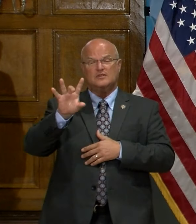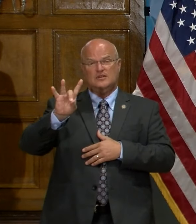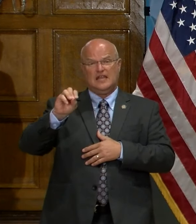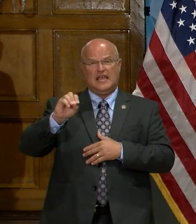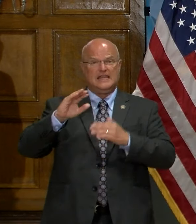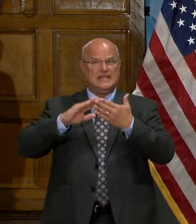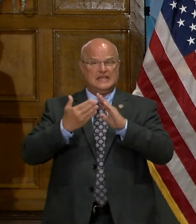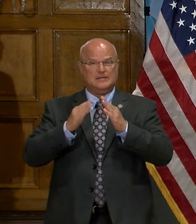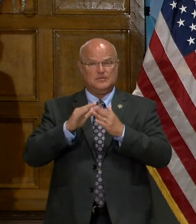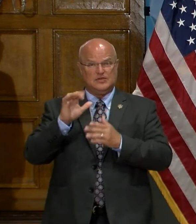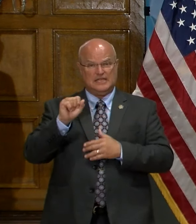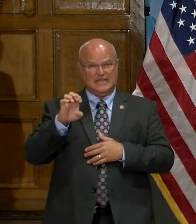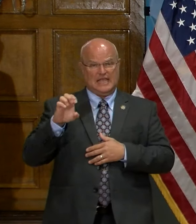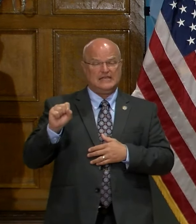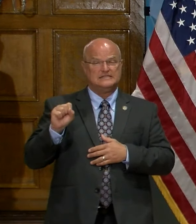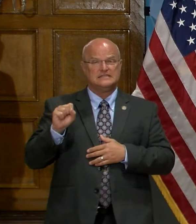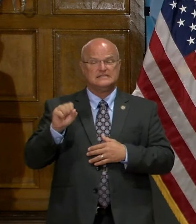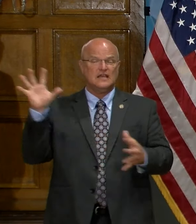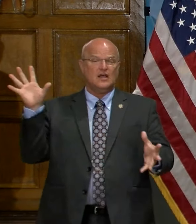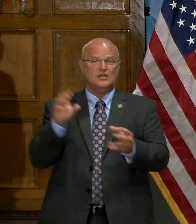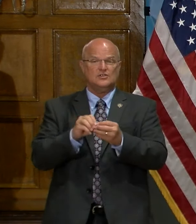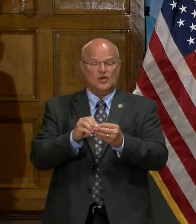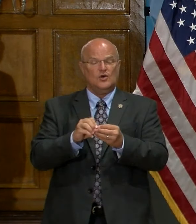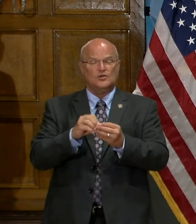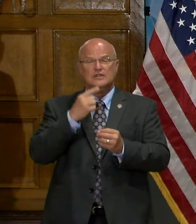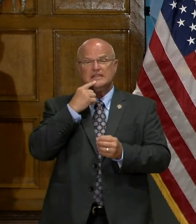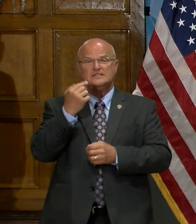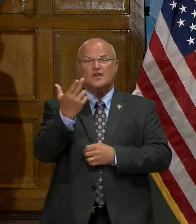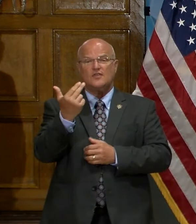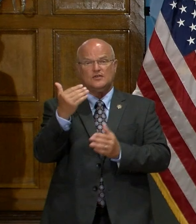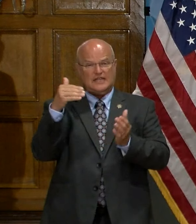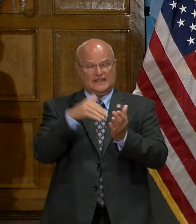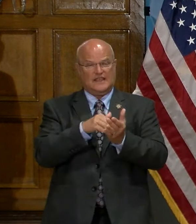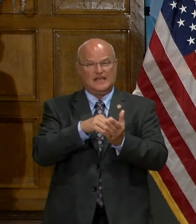380 community cases. Our total, as the Governor said, is